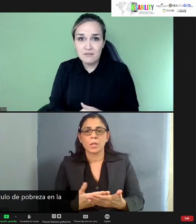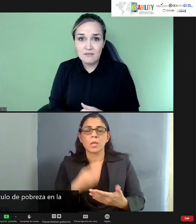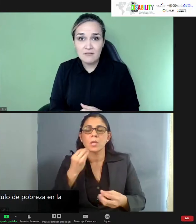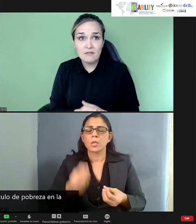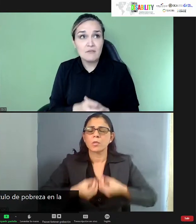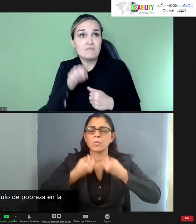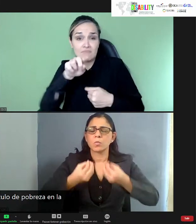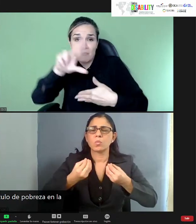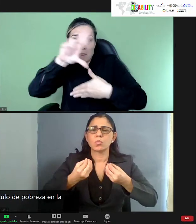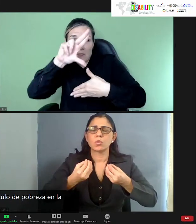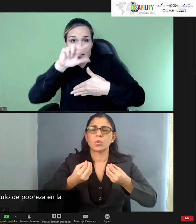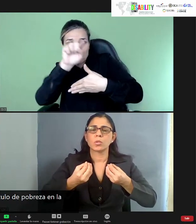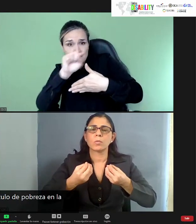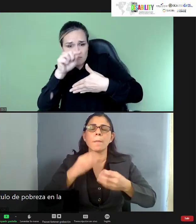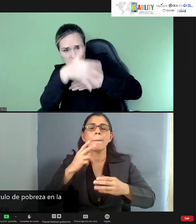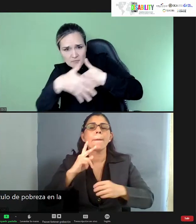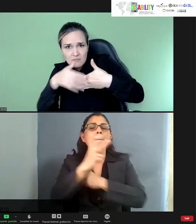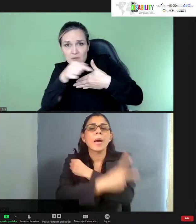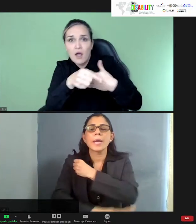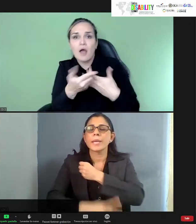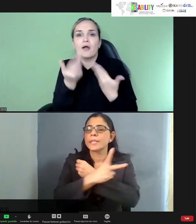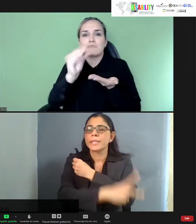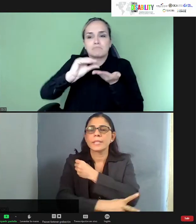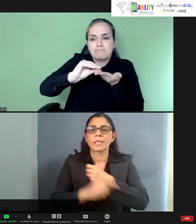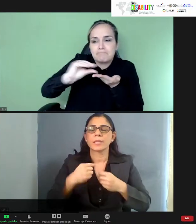this in the region